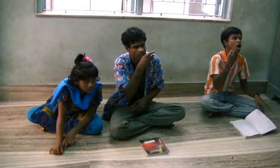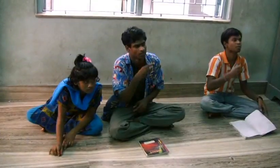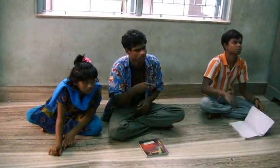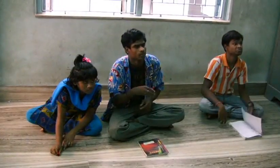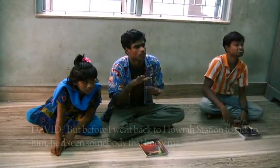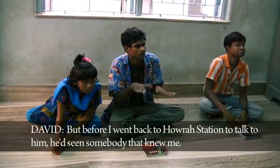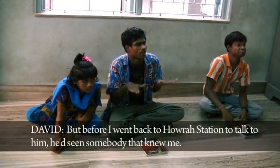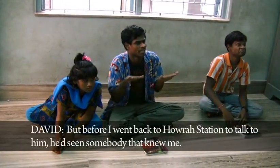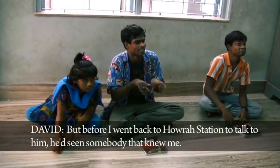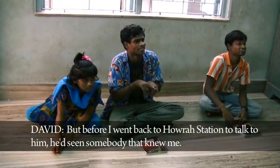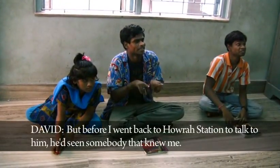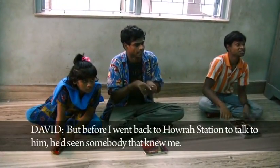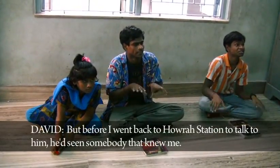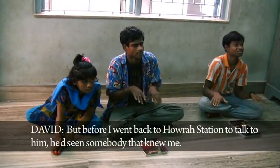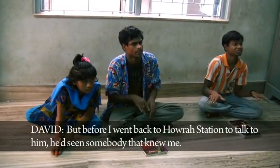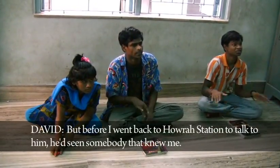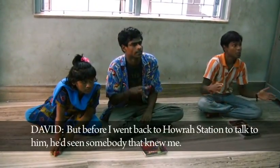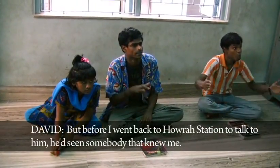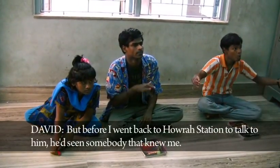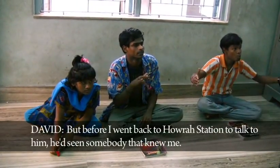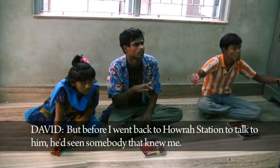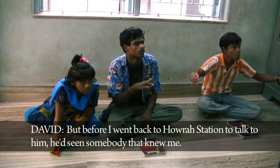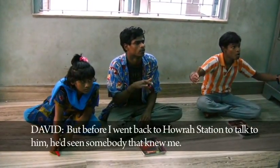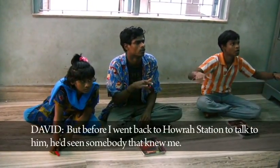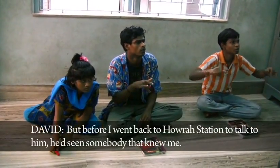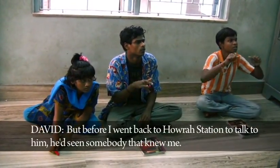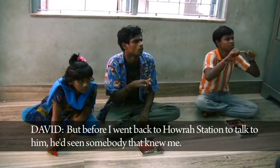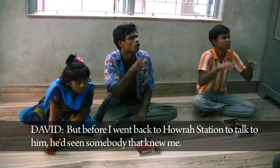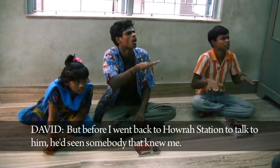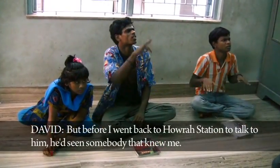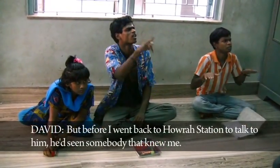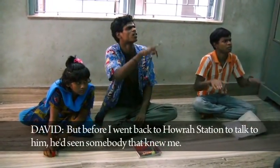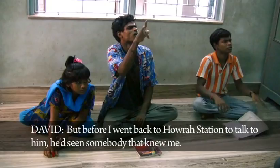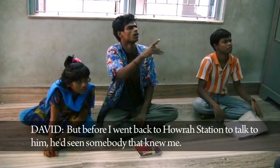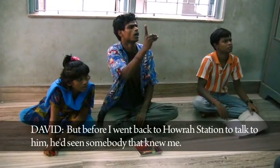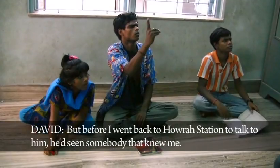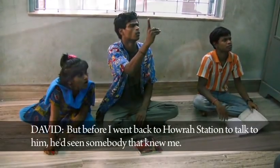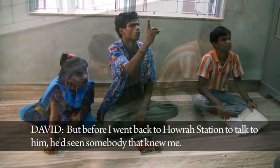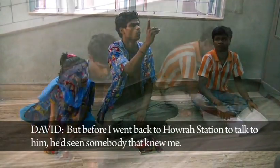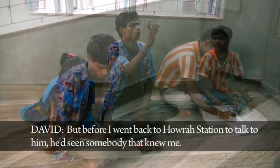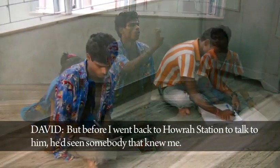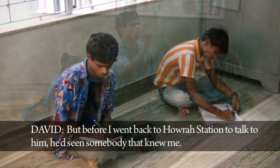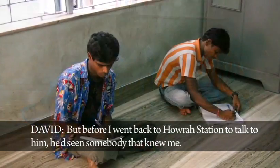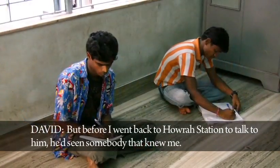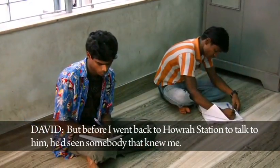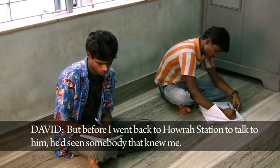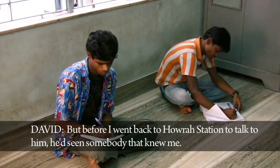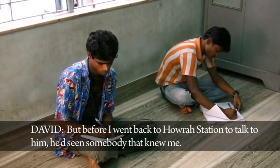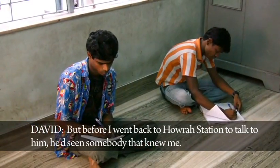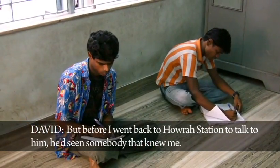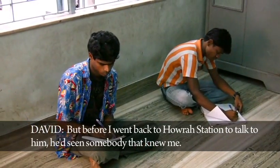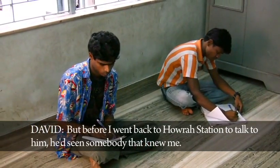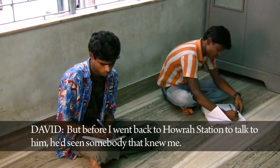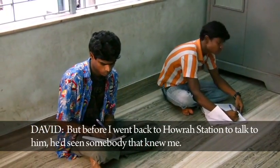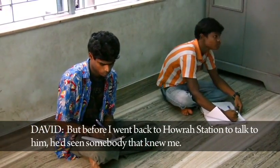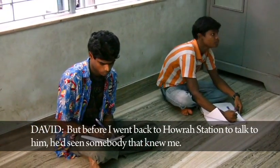But anyway, before I went back to Howrah Station to find Shantara and talk to him, he'd seen somebody that knew me.